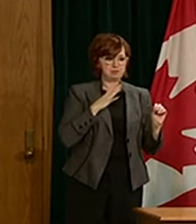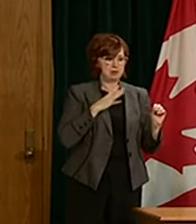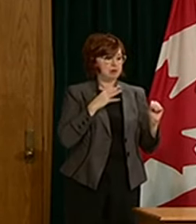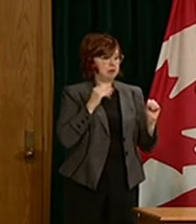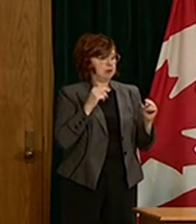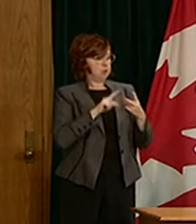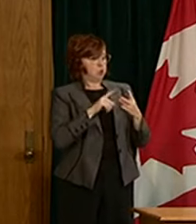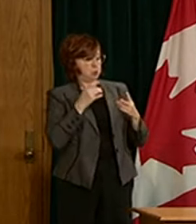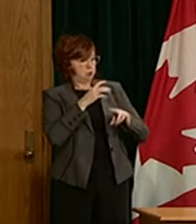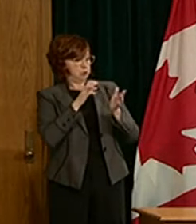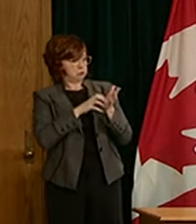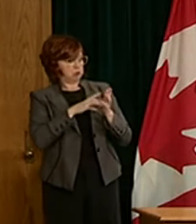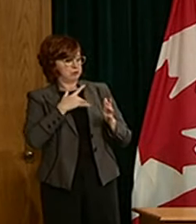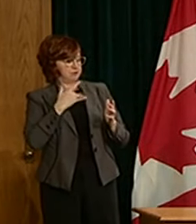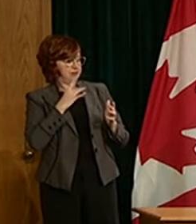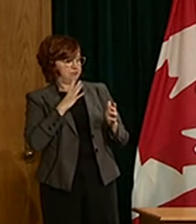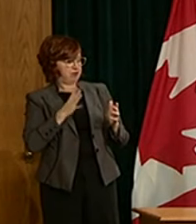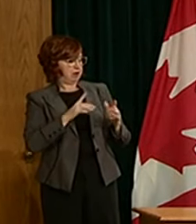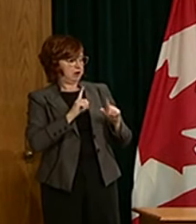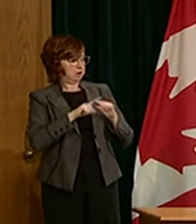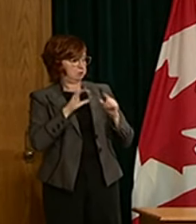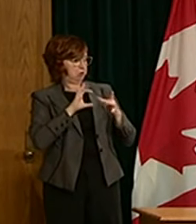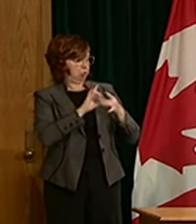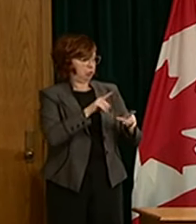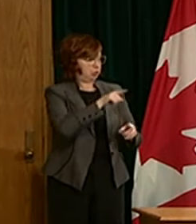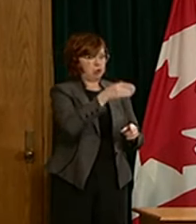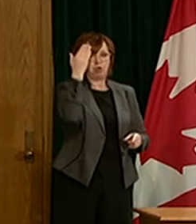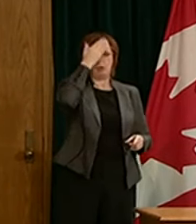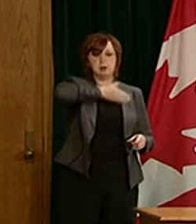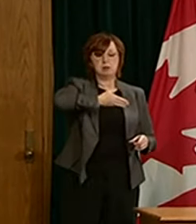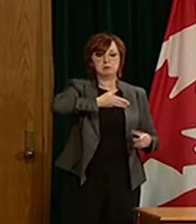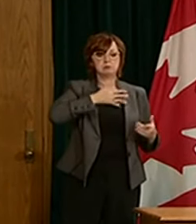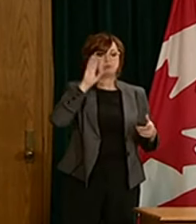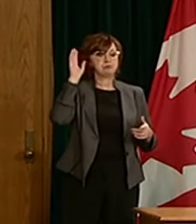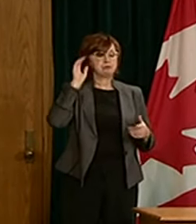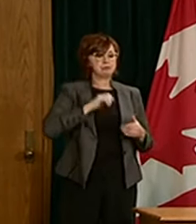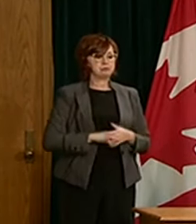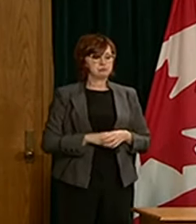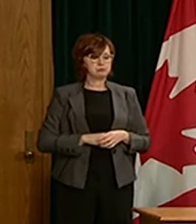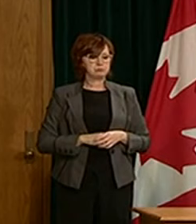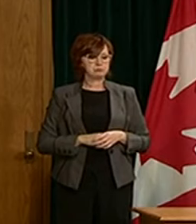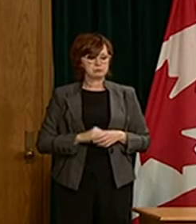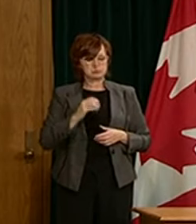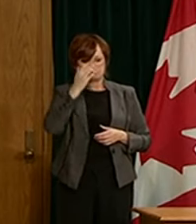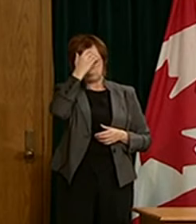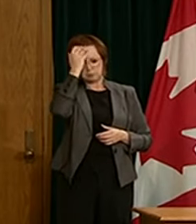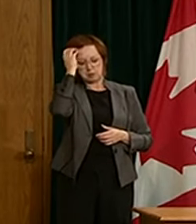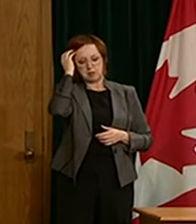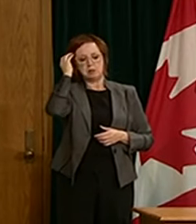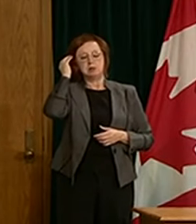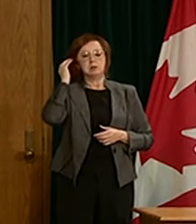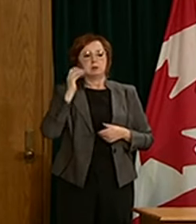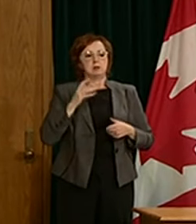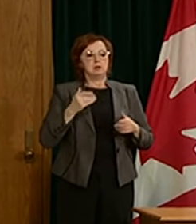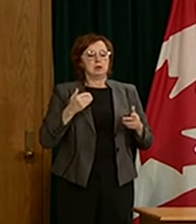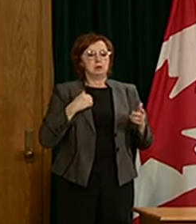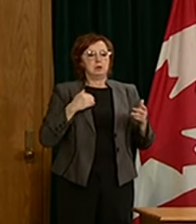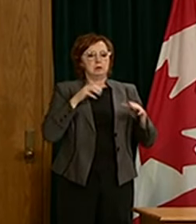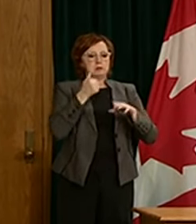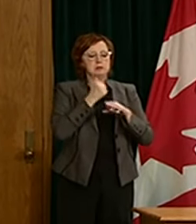everyone. To that end, we've implemented screening in long-term care. That includes healthcare workers and visitors to